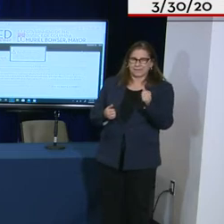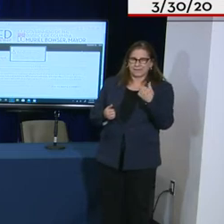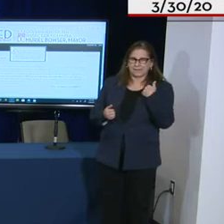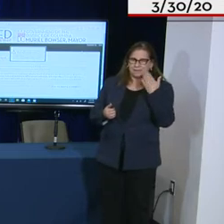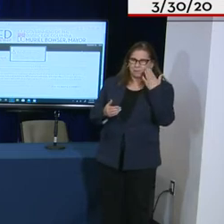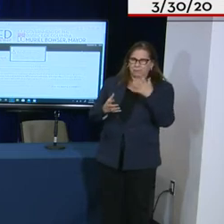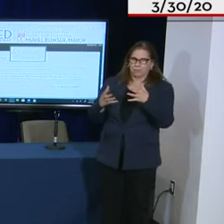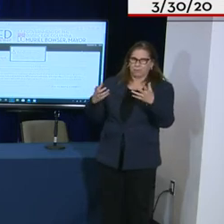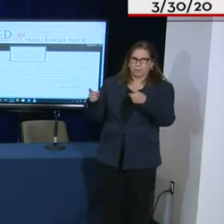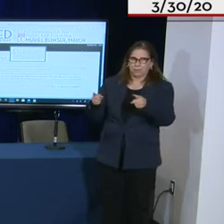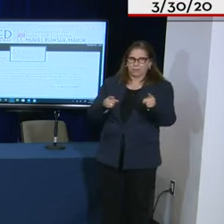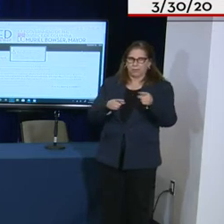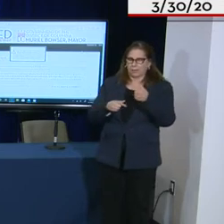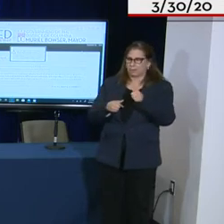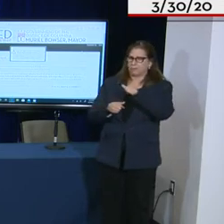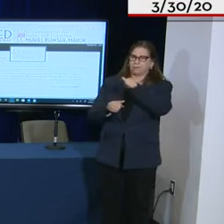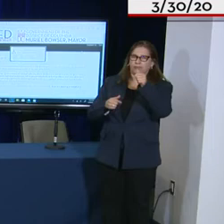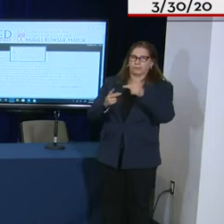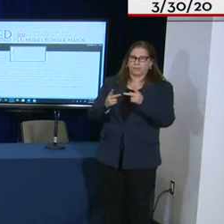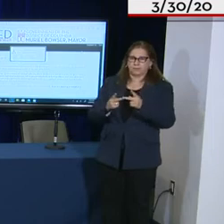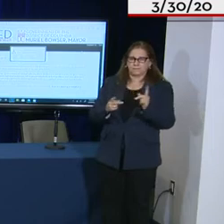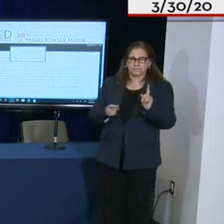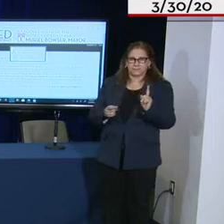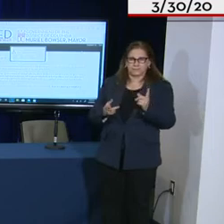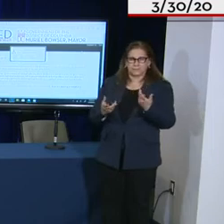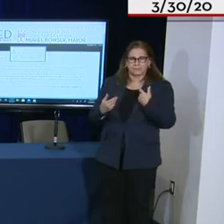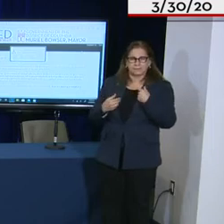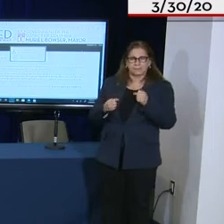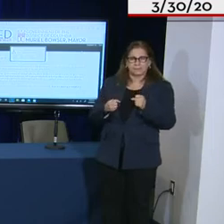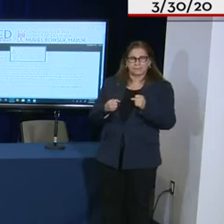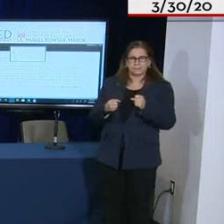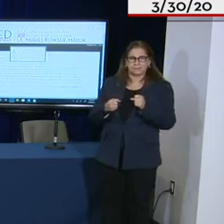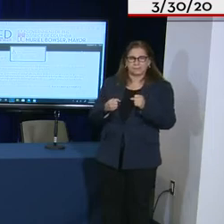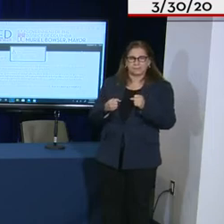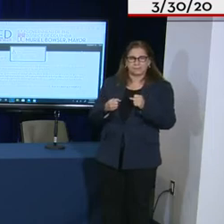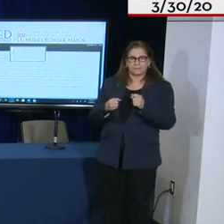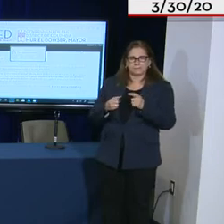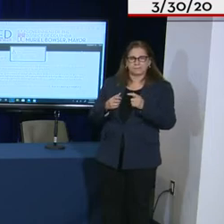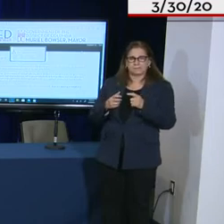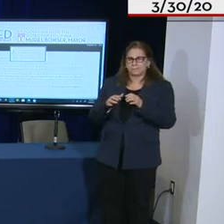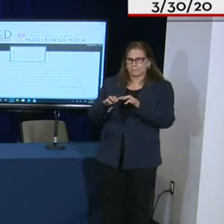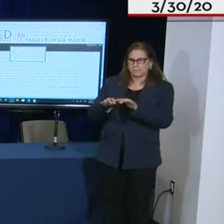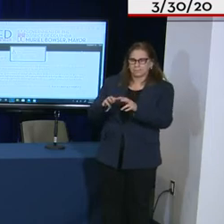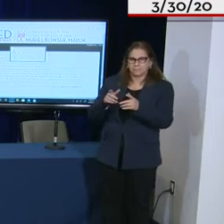any plans at any point in the near future to upgrade the website.